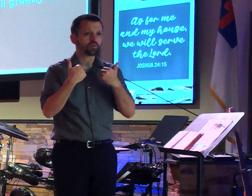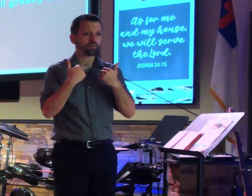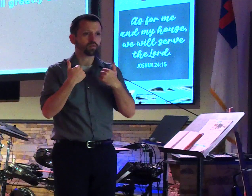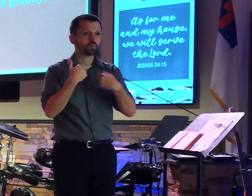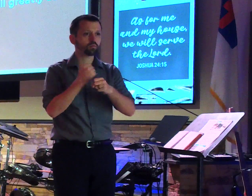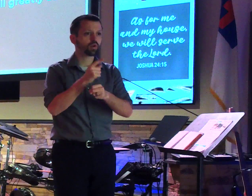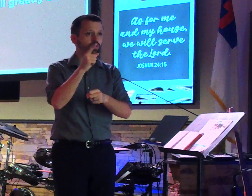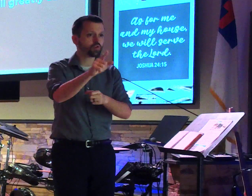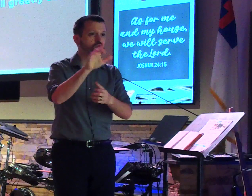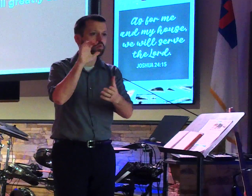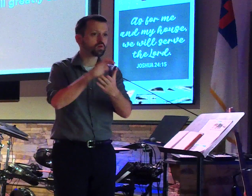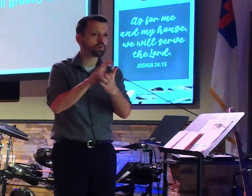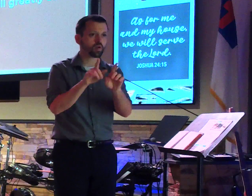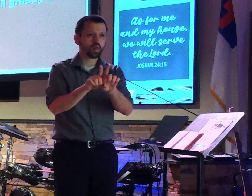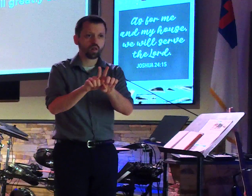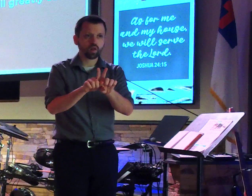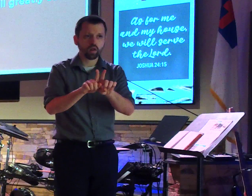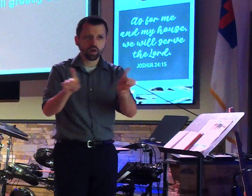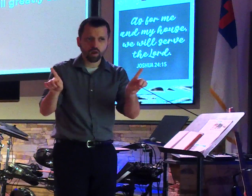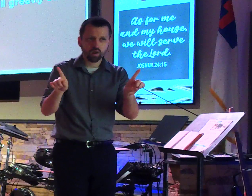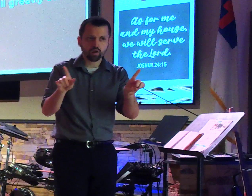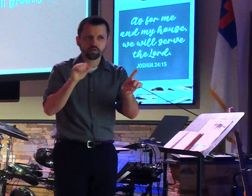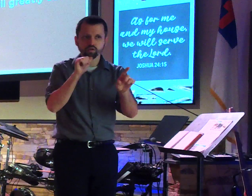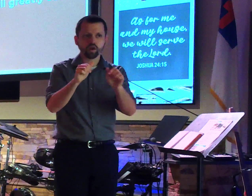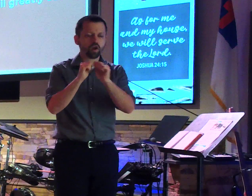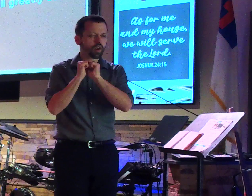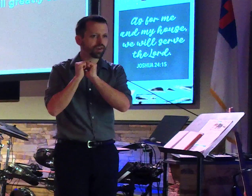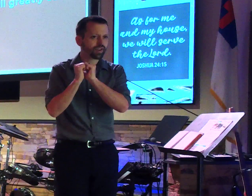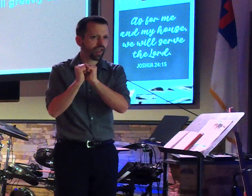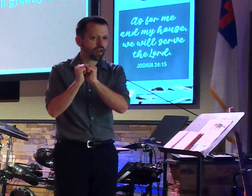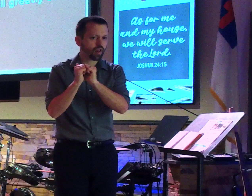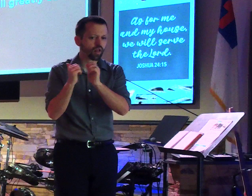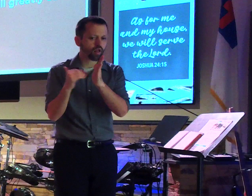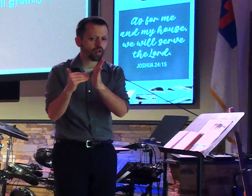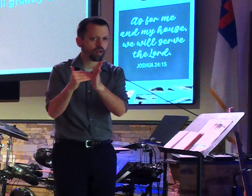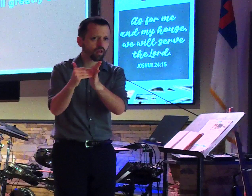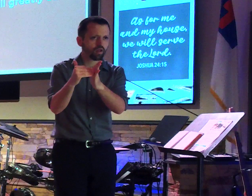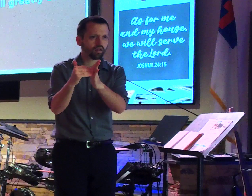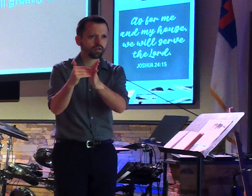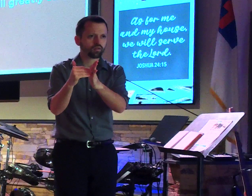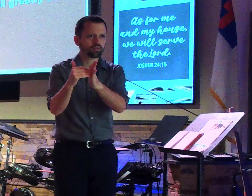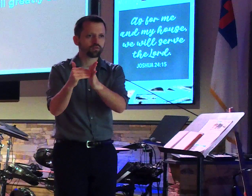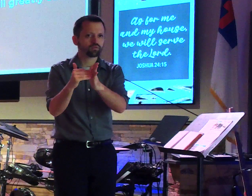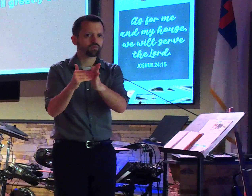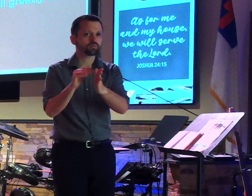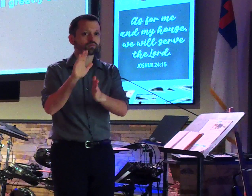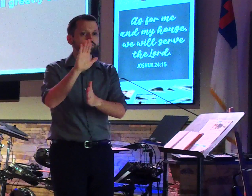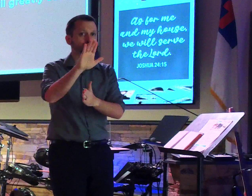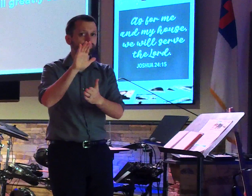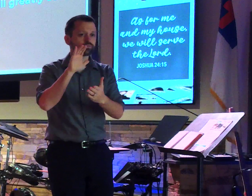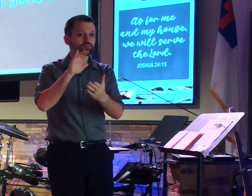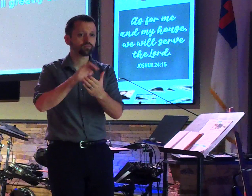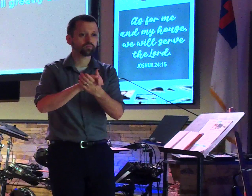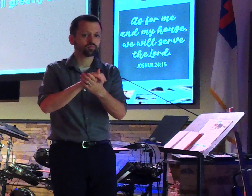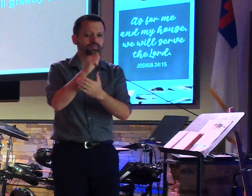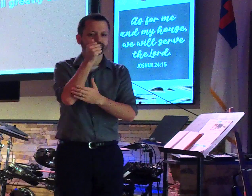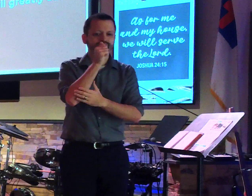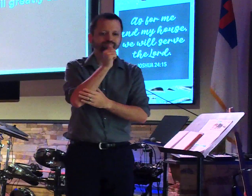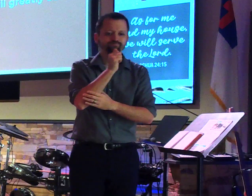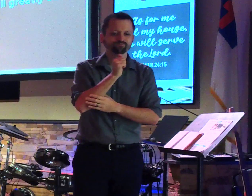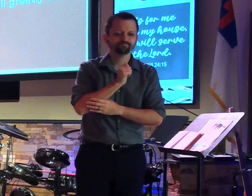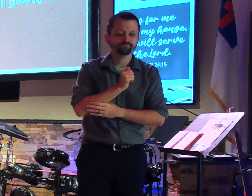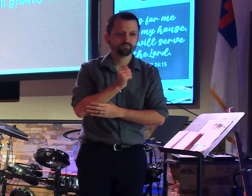basis, in other words, you're just not together most of the time, your marriage will greatly suffer.